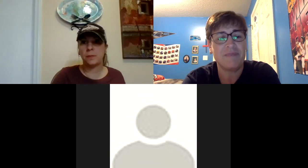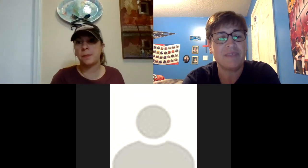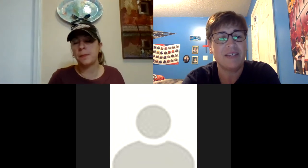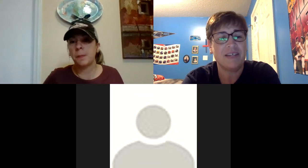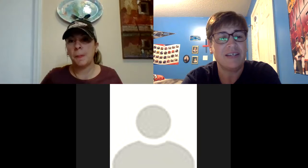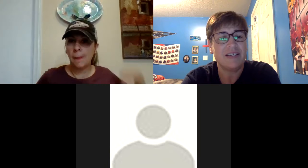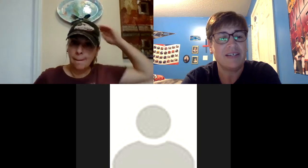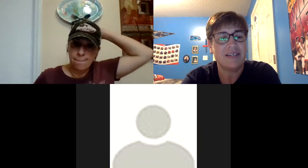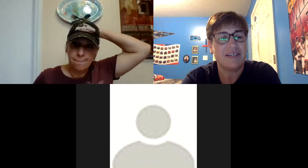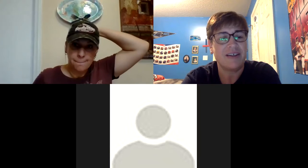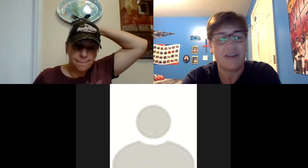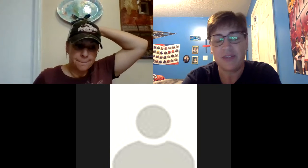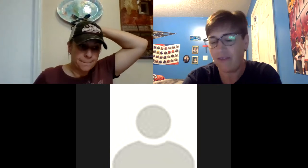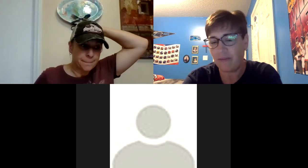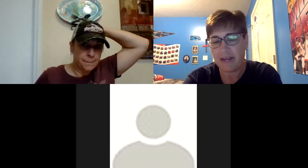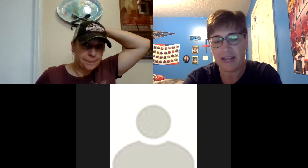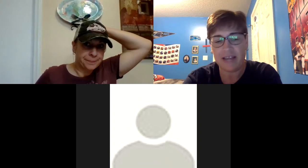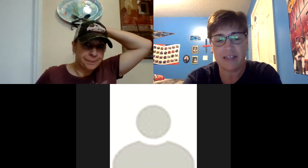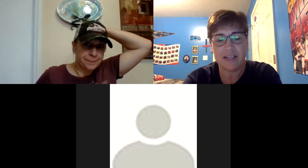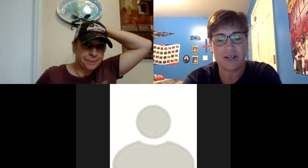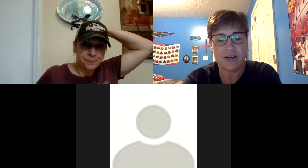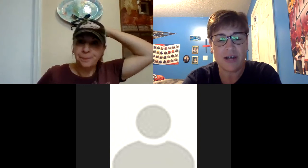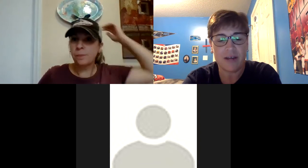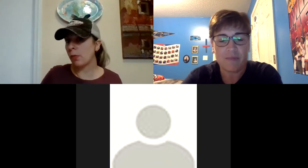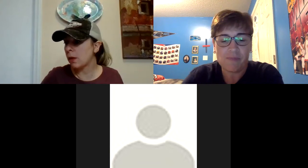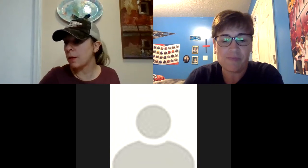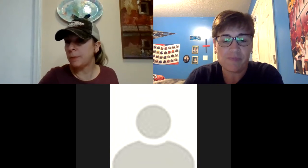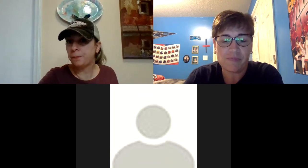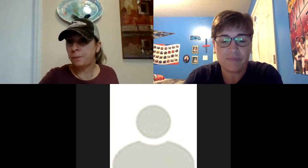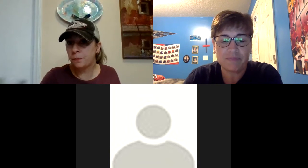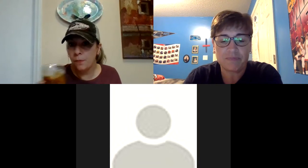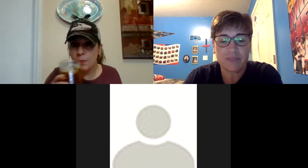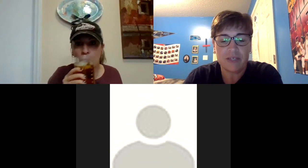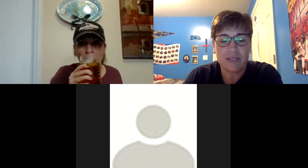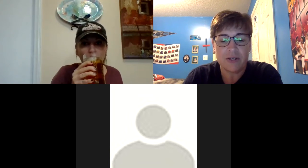But, all right. So everybody got their